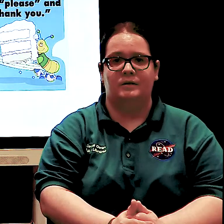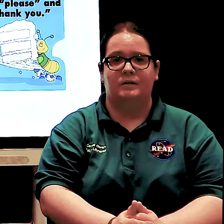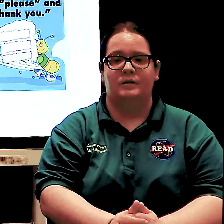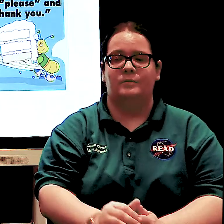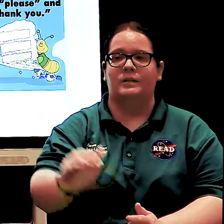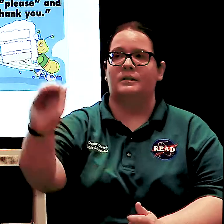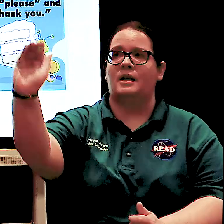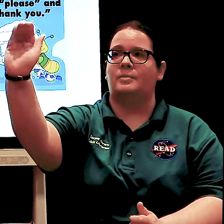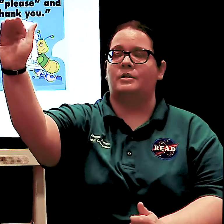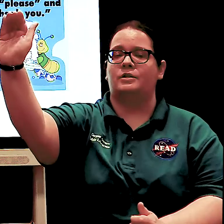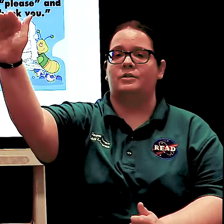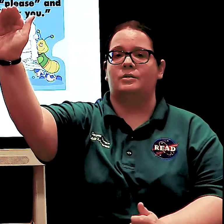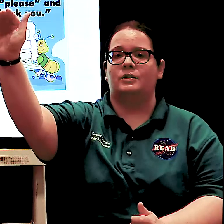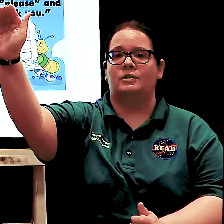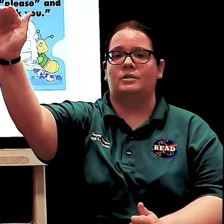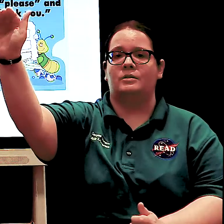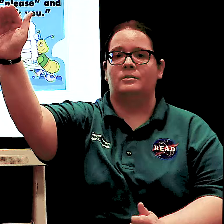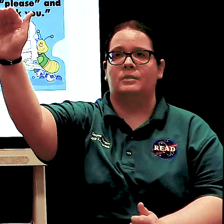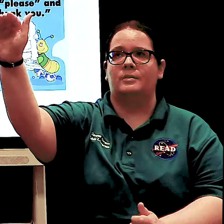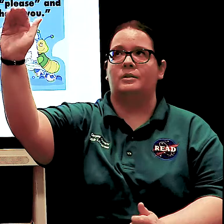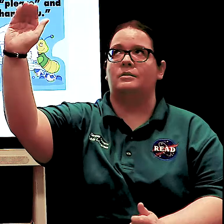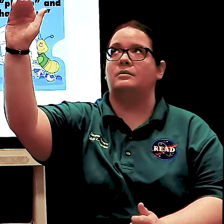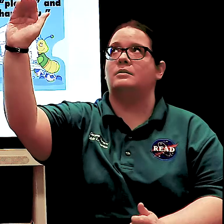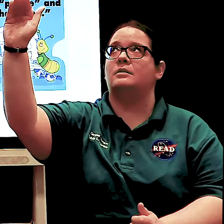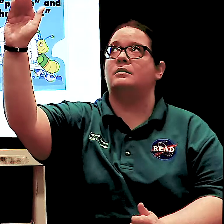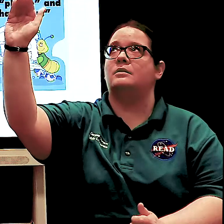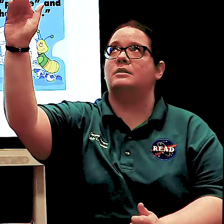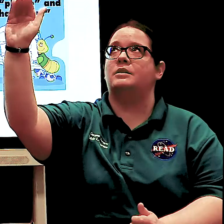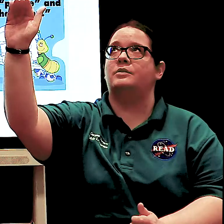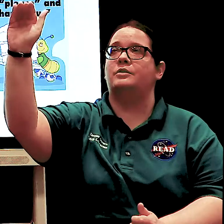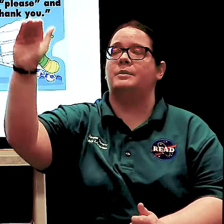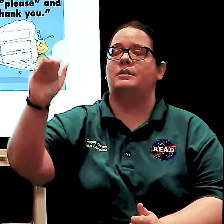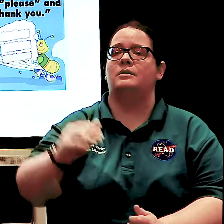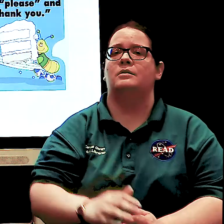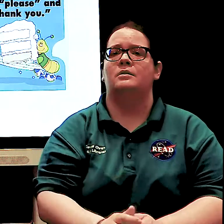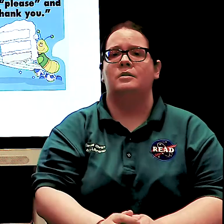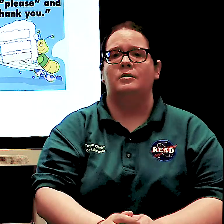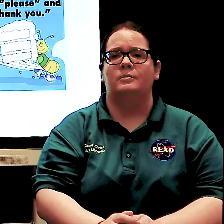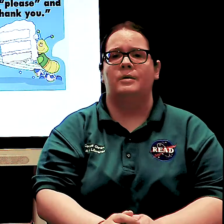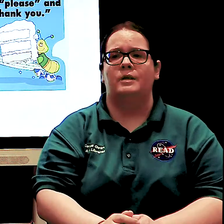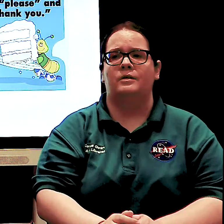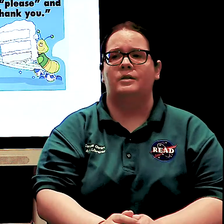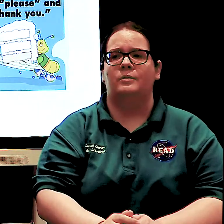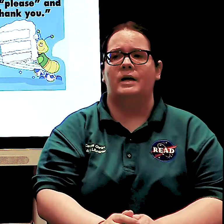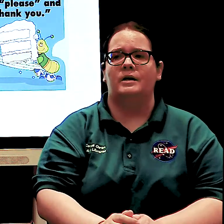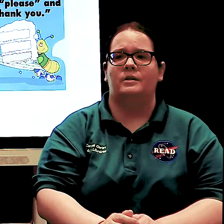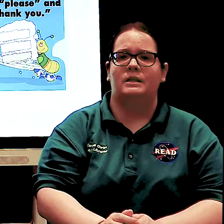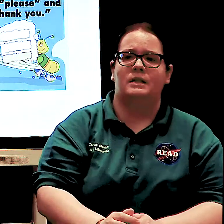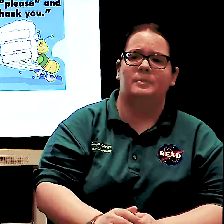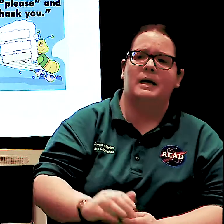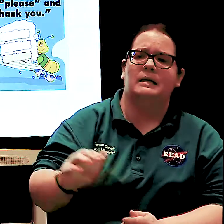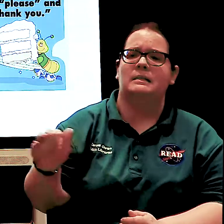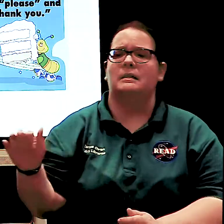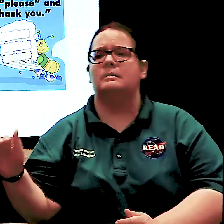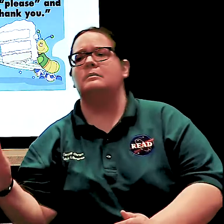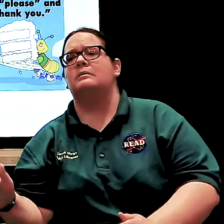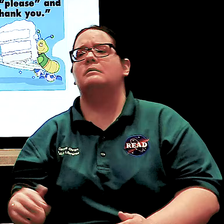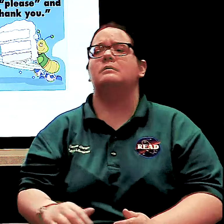You might tap on their shoulder, maybe, say, excuse me. Or maybe they're in the way, you need to get past